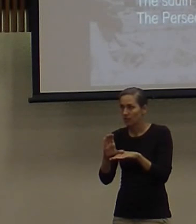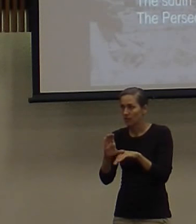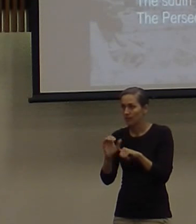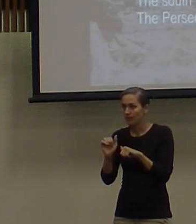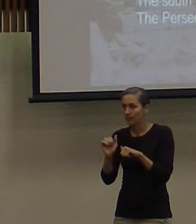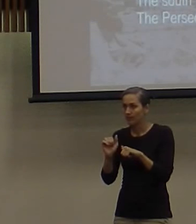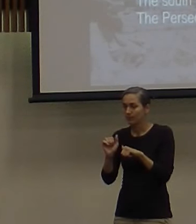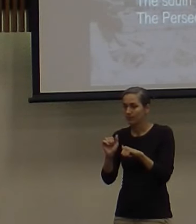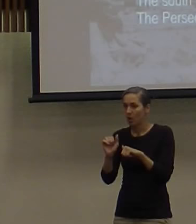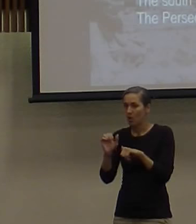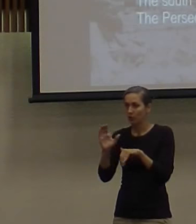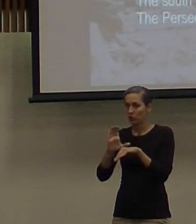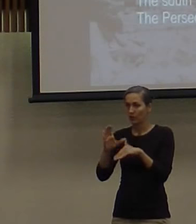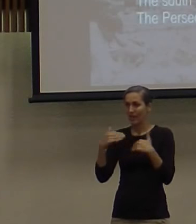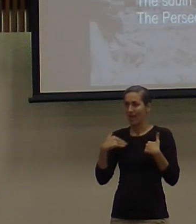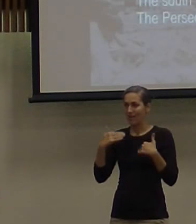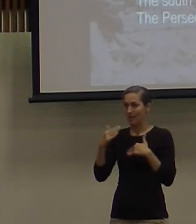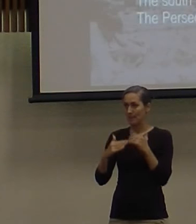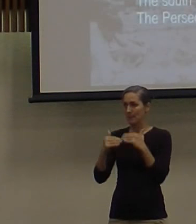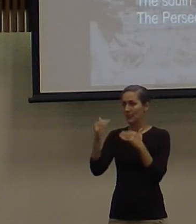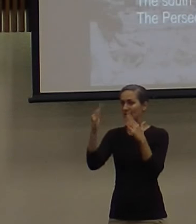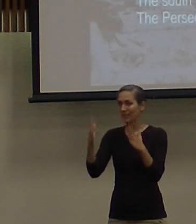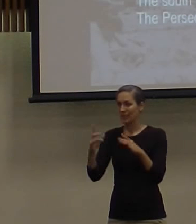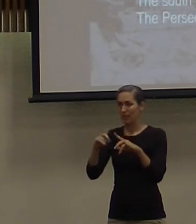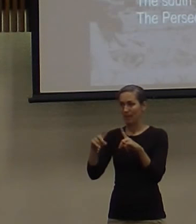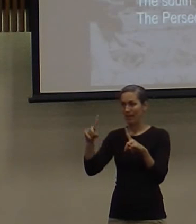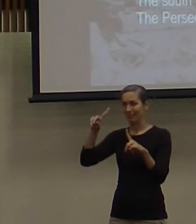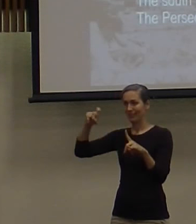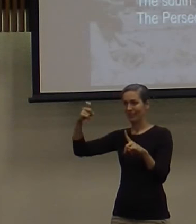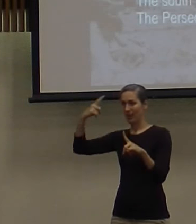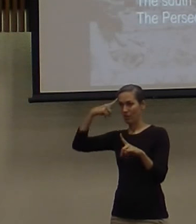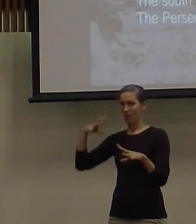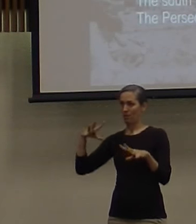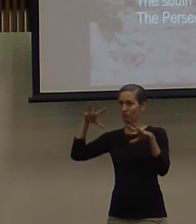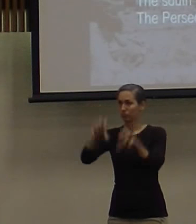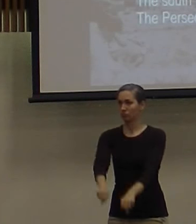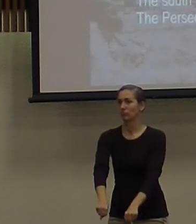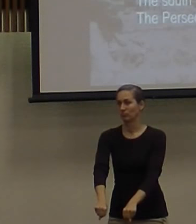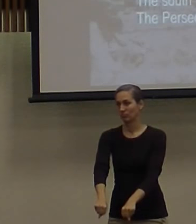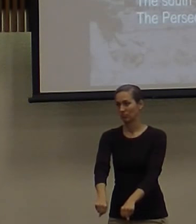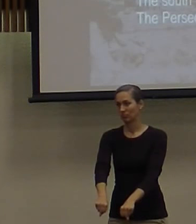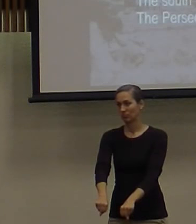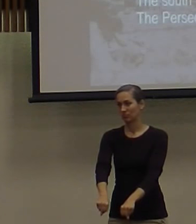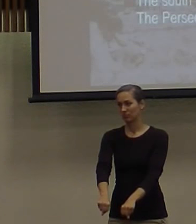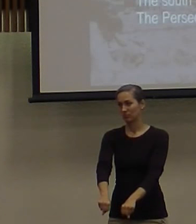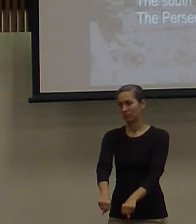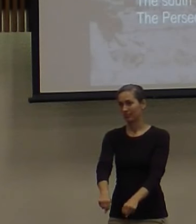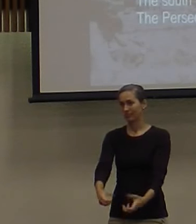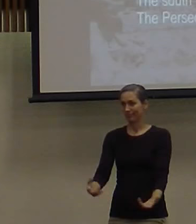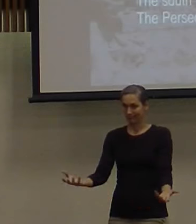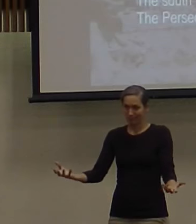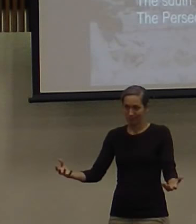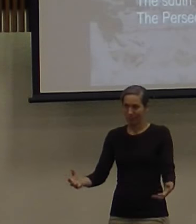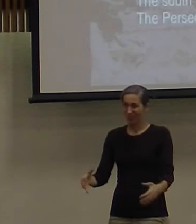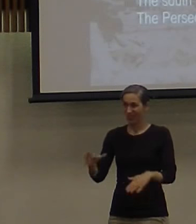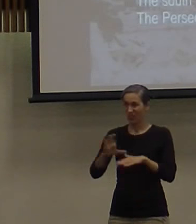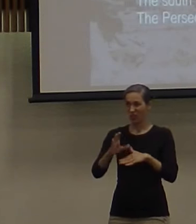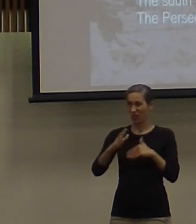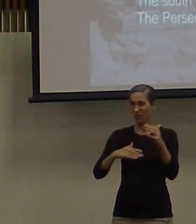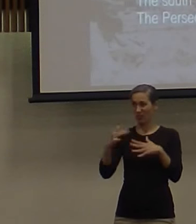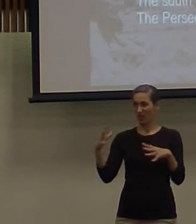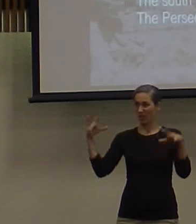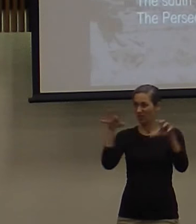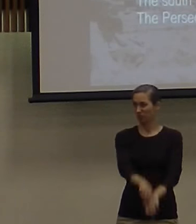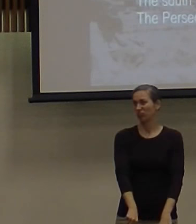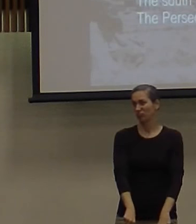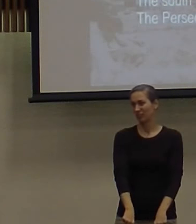these facility and building that was seized by the government. I mean, they took over the building and all kinds. Even the church building, our church